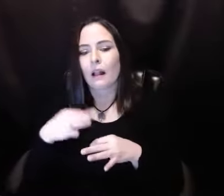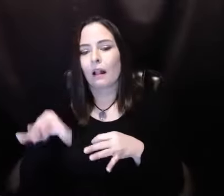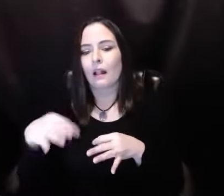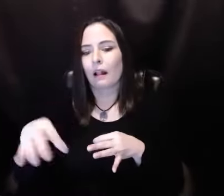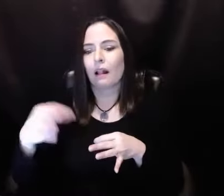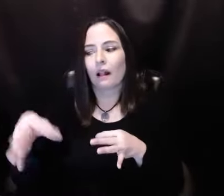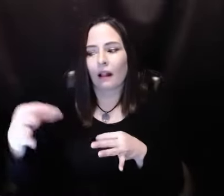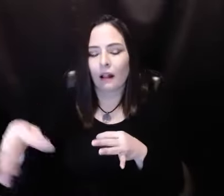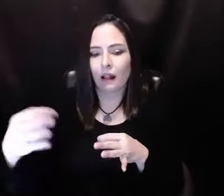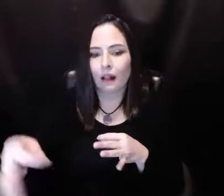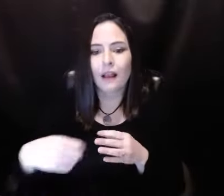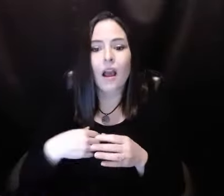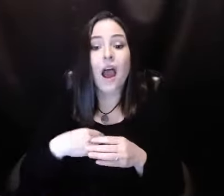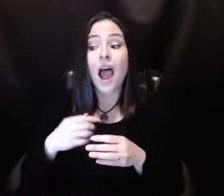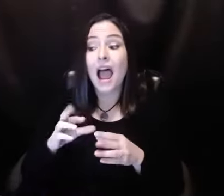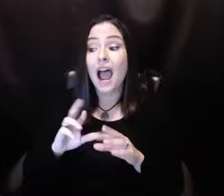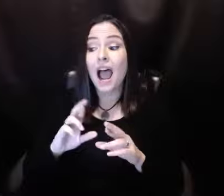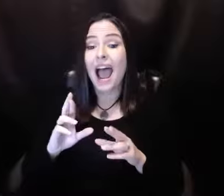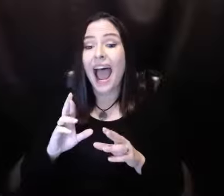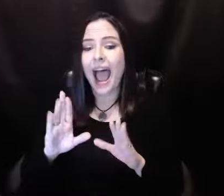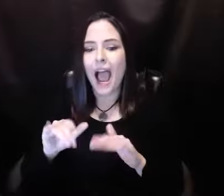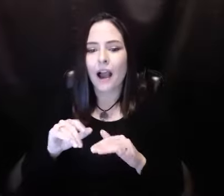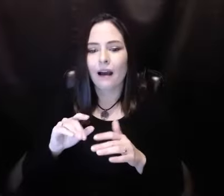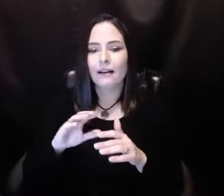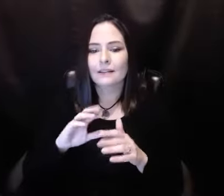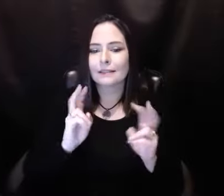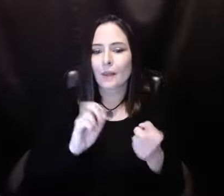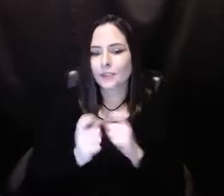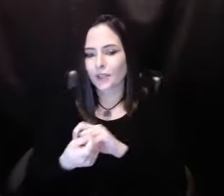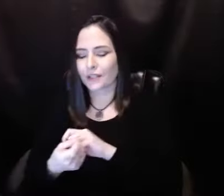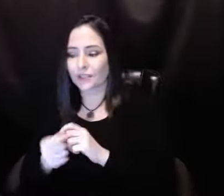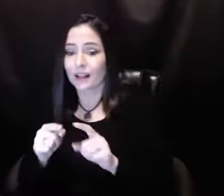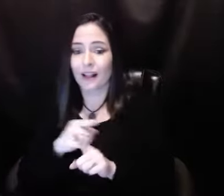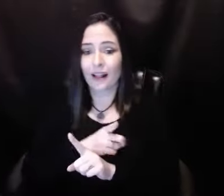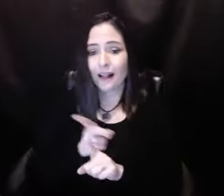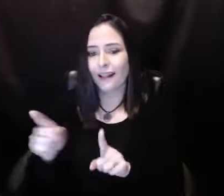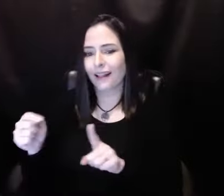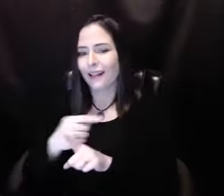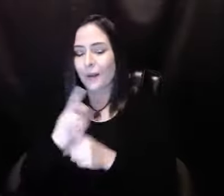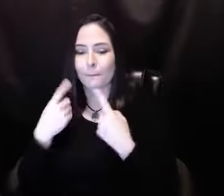long time, I was turning around the topic, and finally I got to